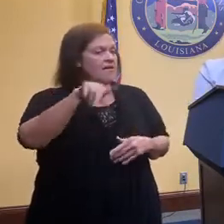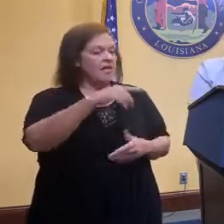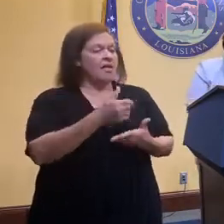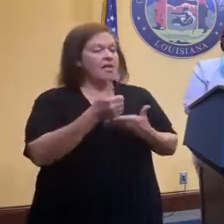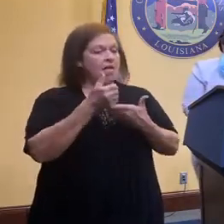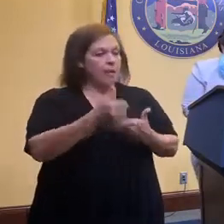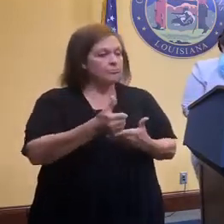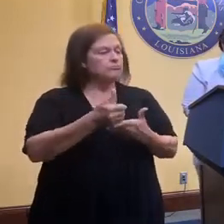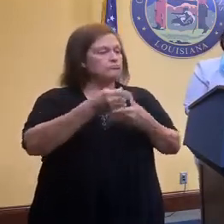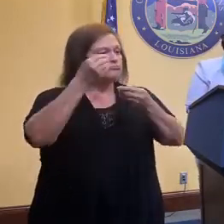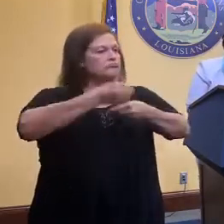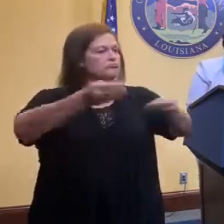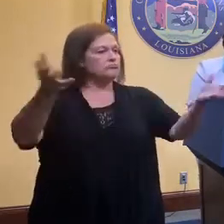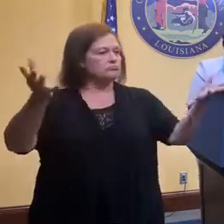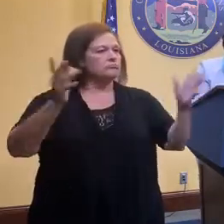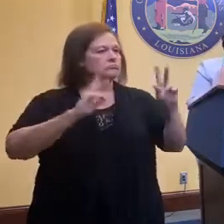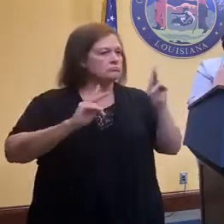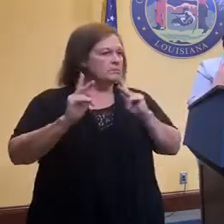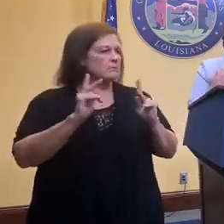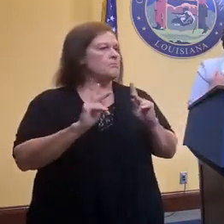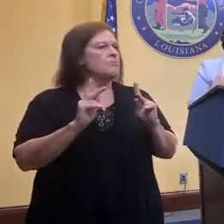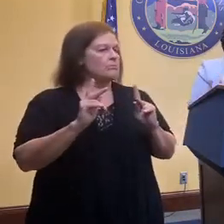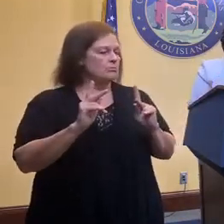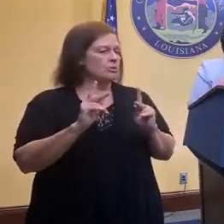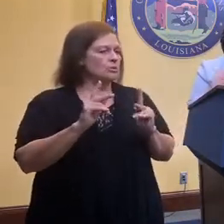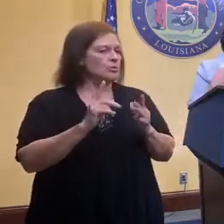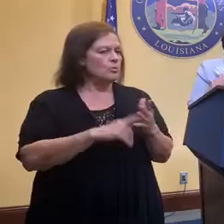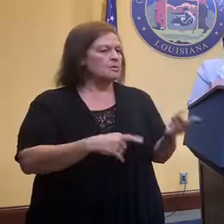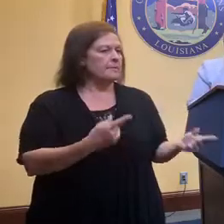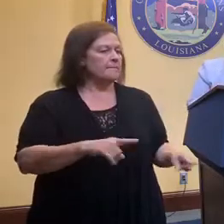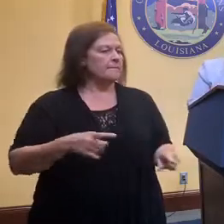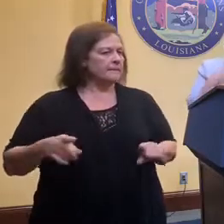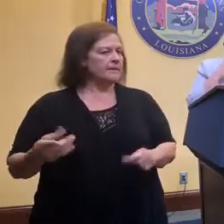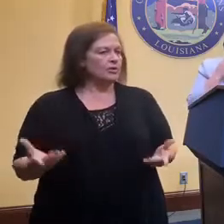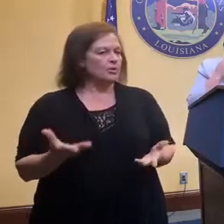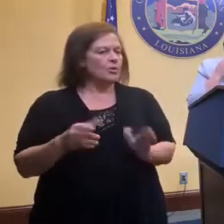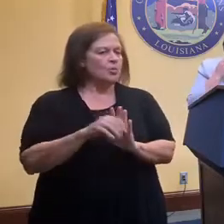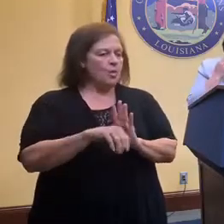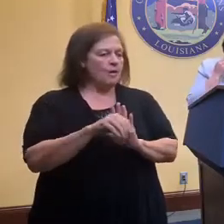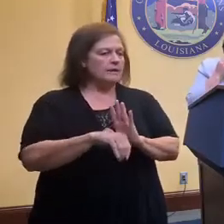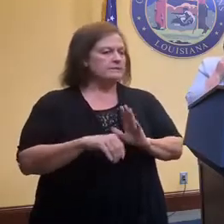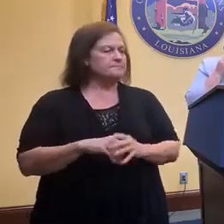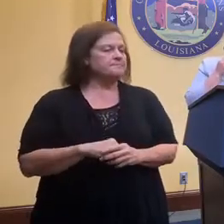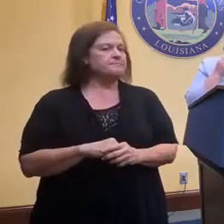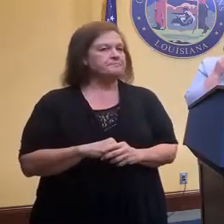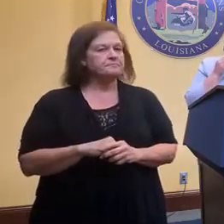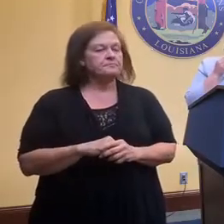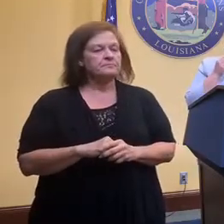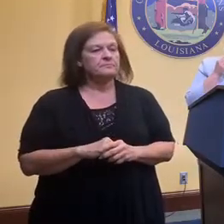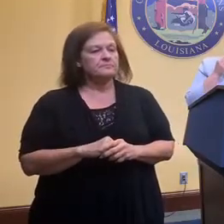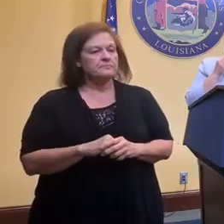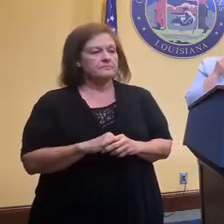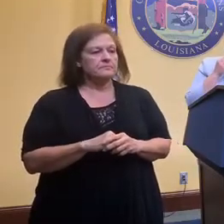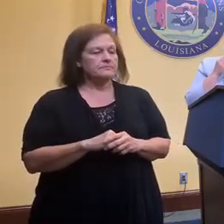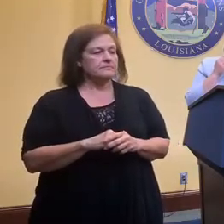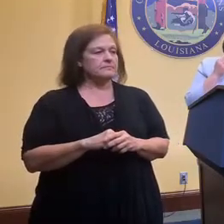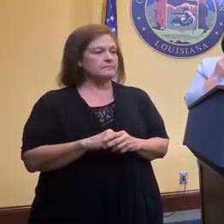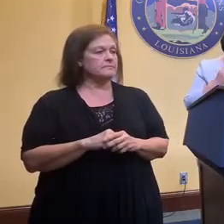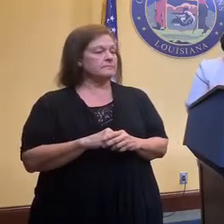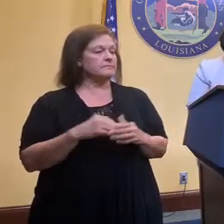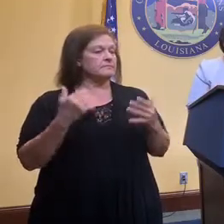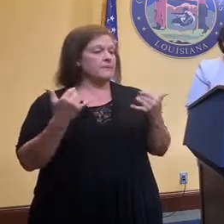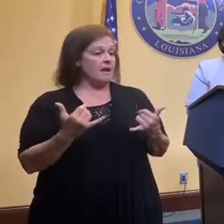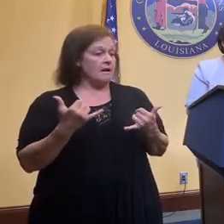effectively to the citizens of the city of New Orleans. As you know,